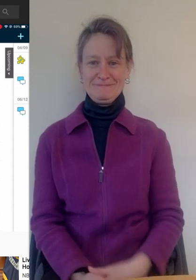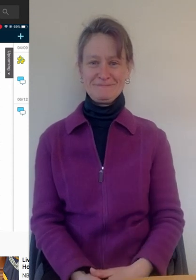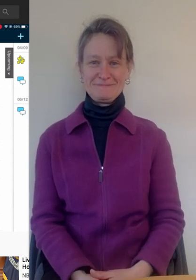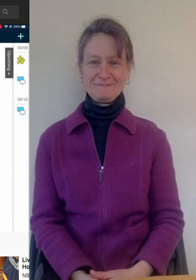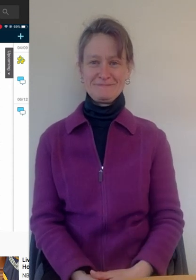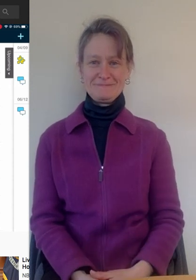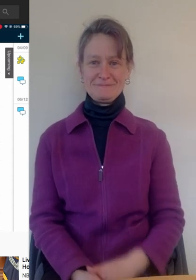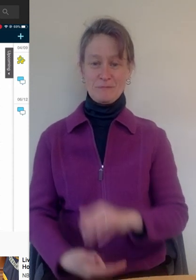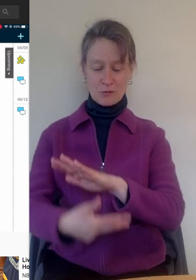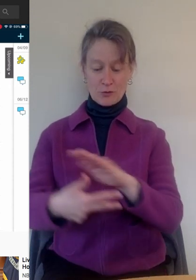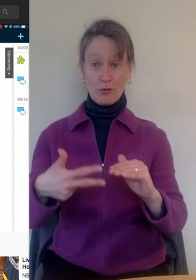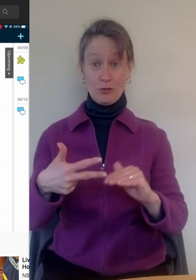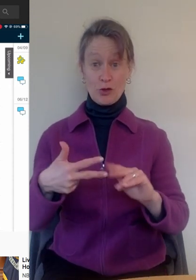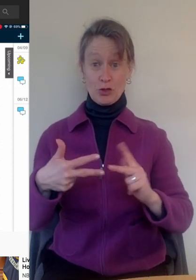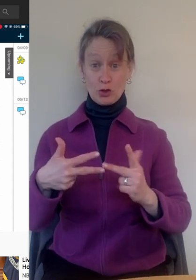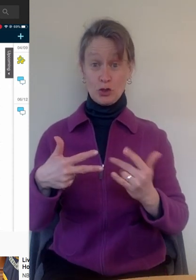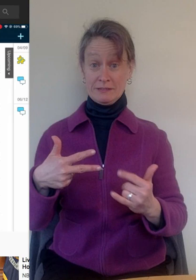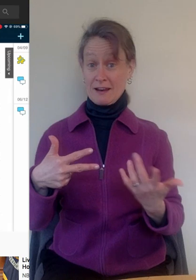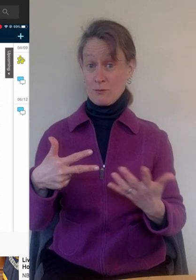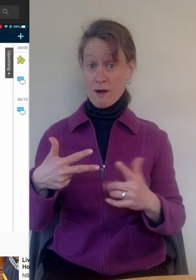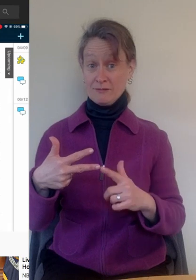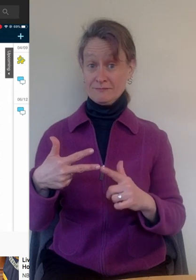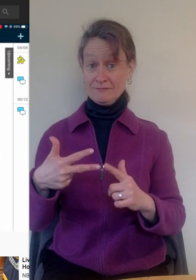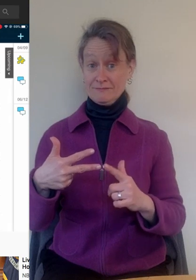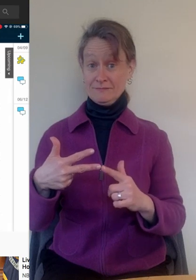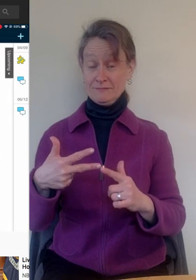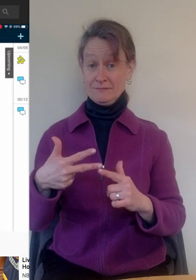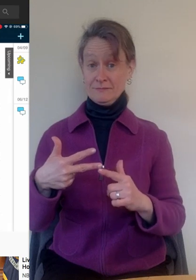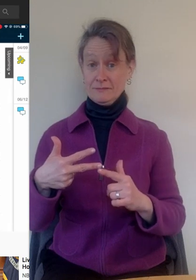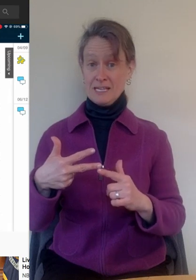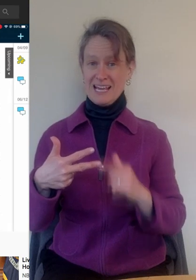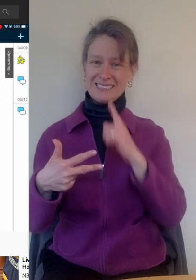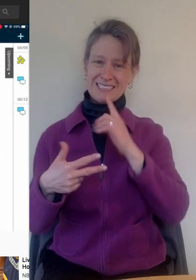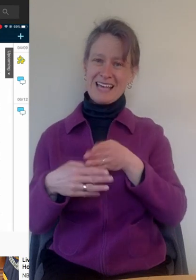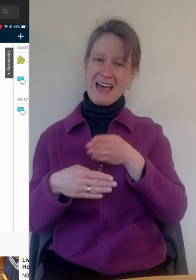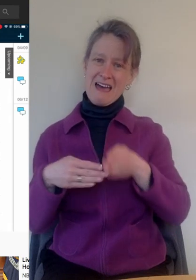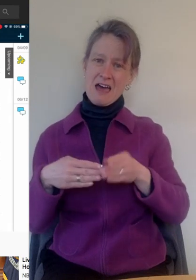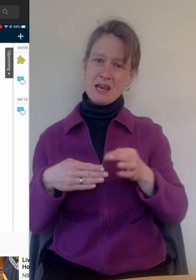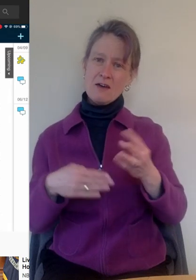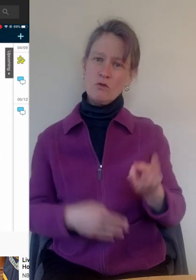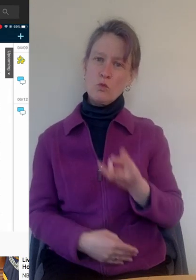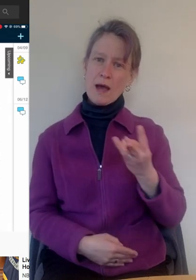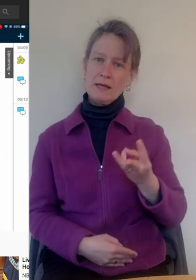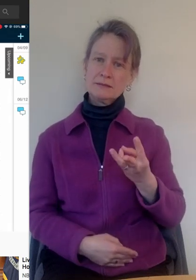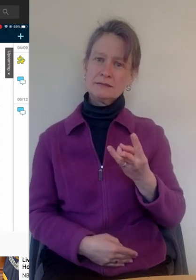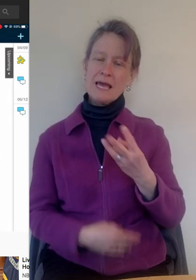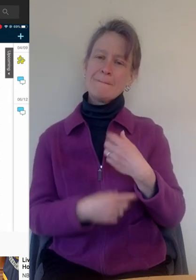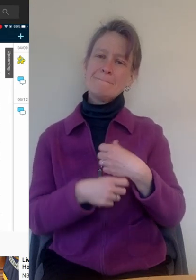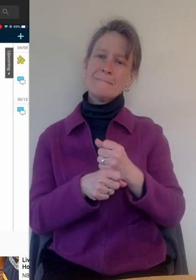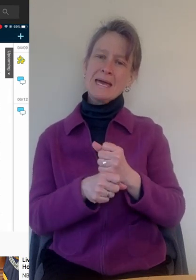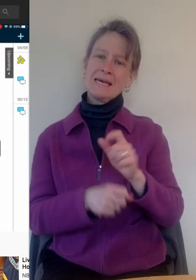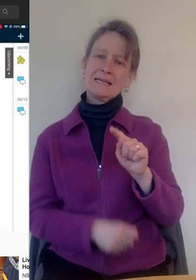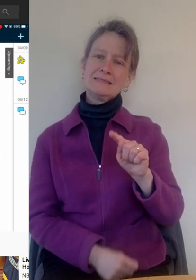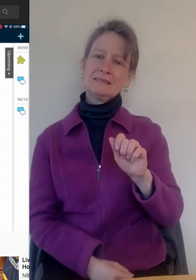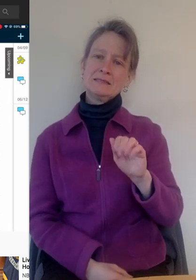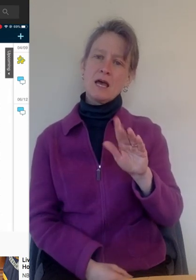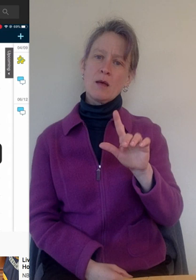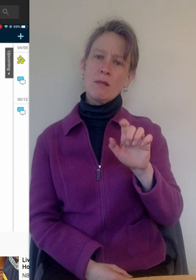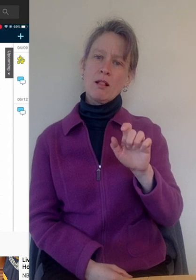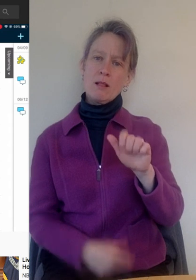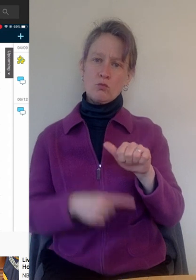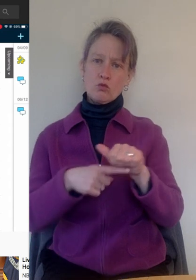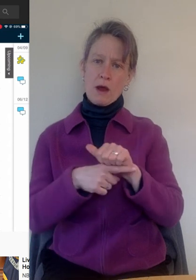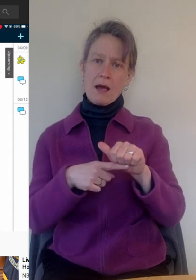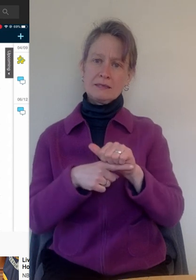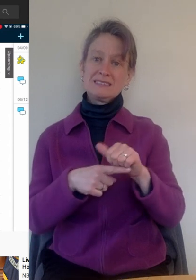The last thing you need to do today is end of Wednesday creating a table practice. I'm actually going to